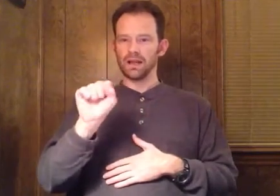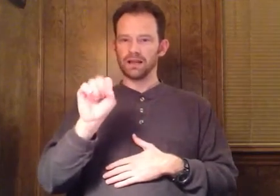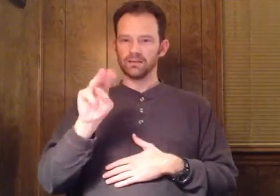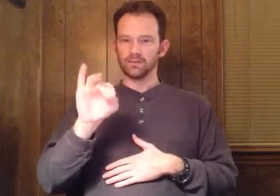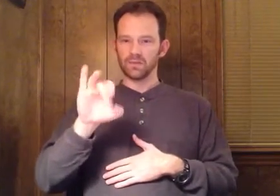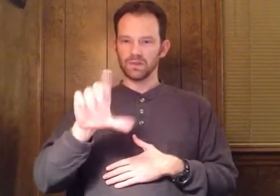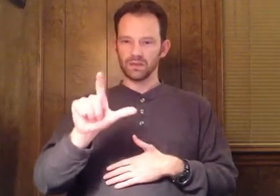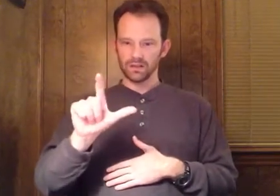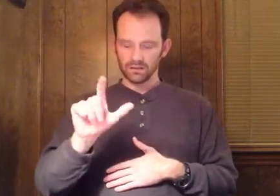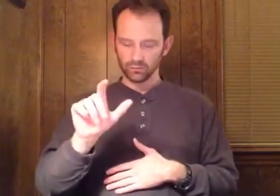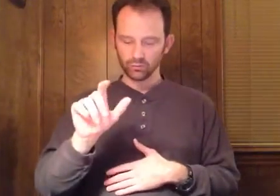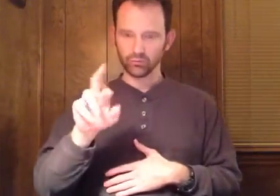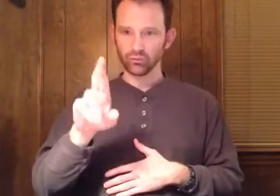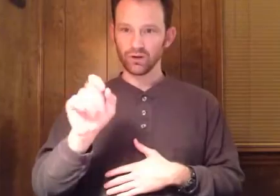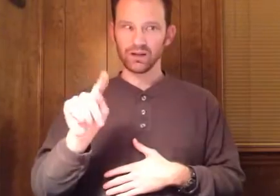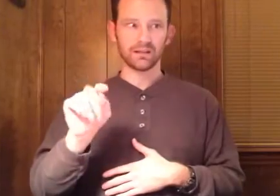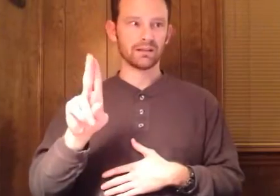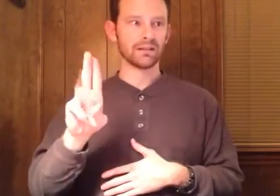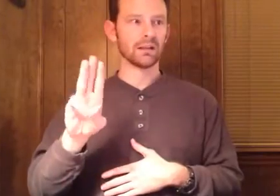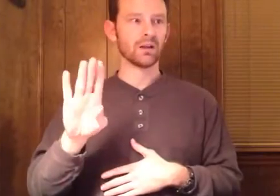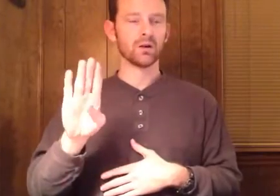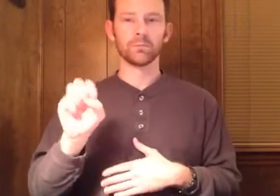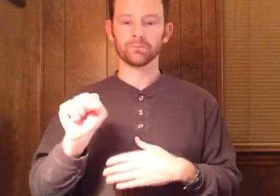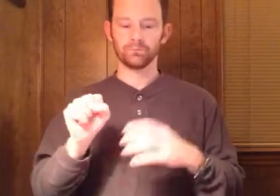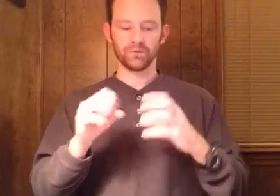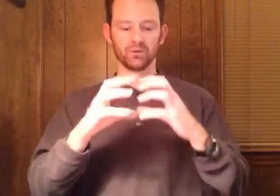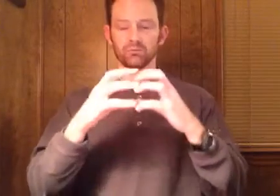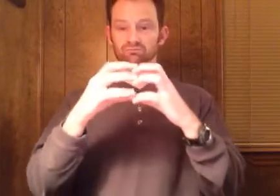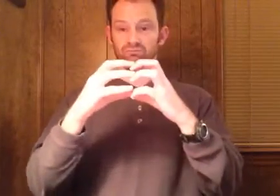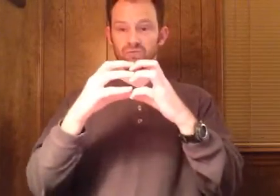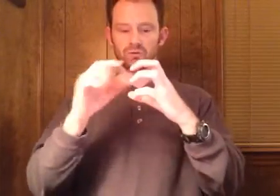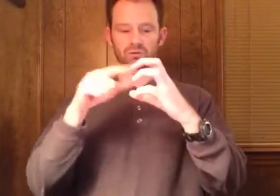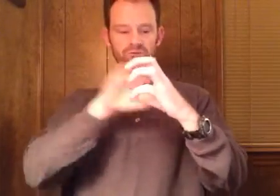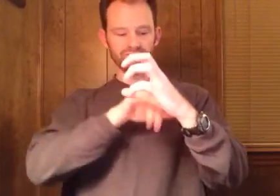cell membrane are assembled, along with proteins and other materials that are exported from the cell.